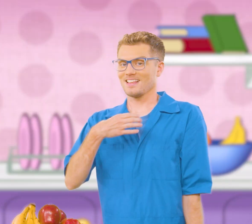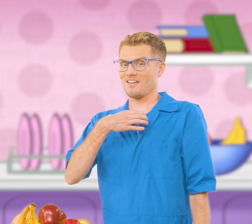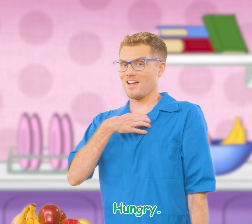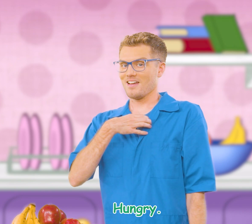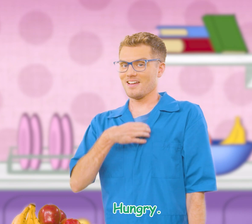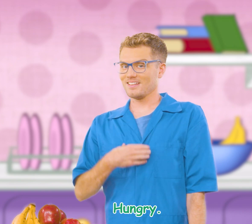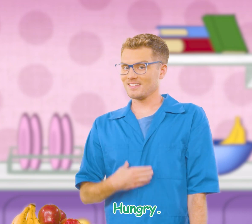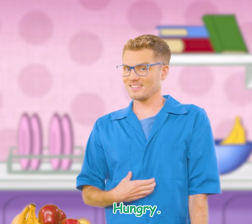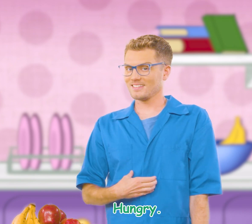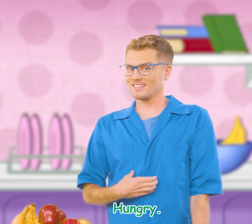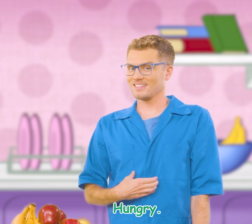Hungry!